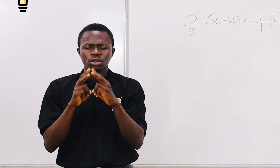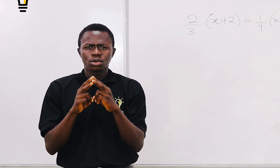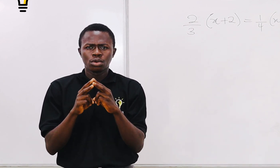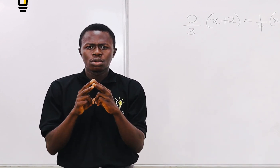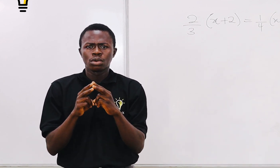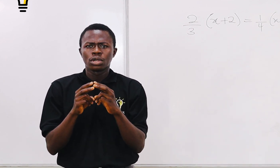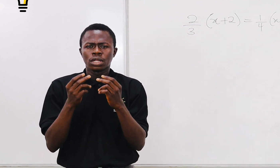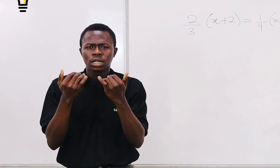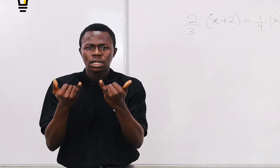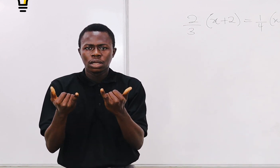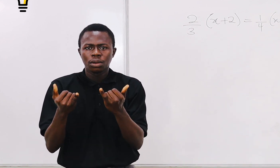So